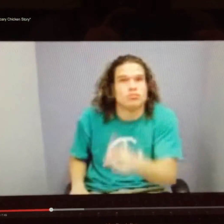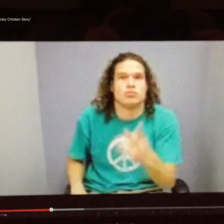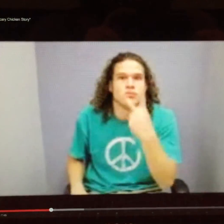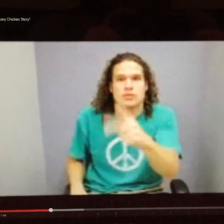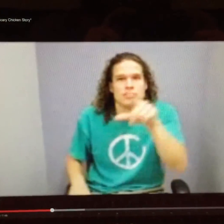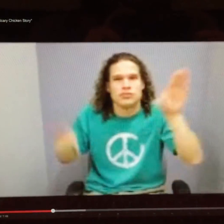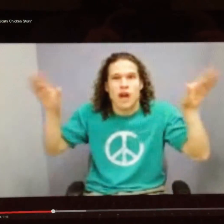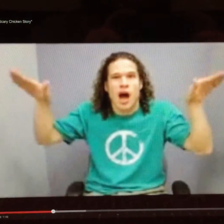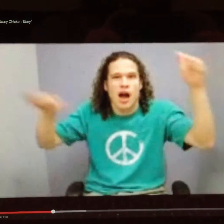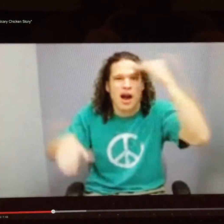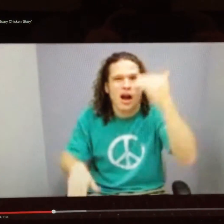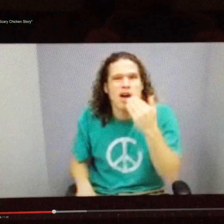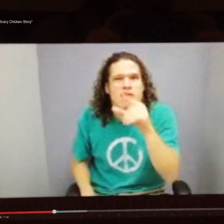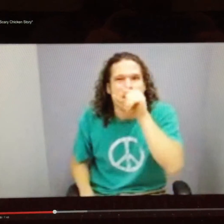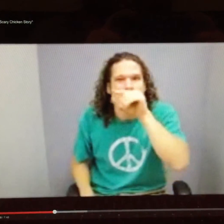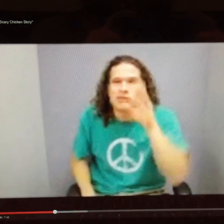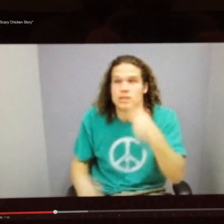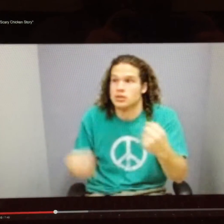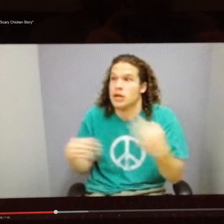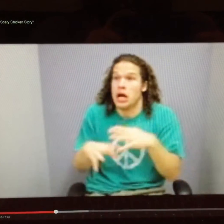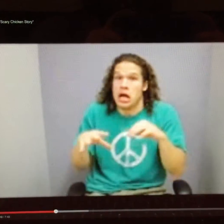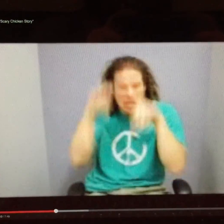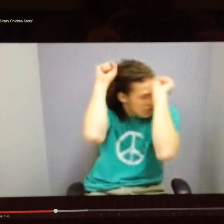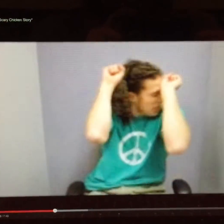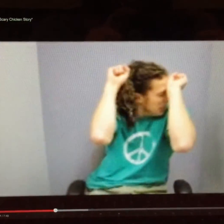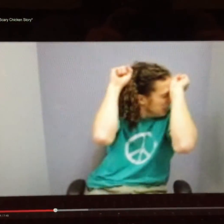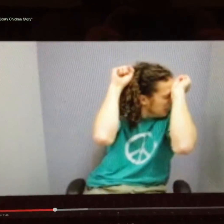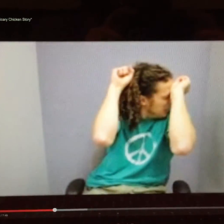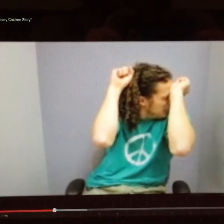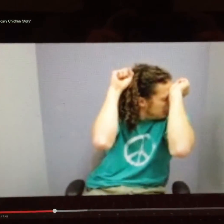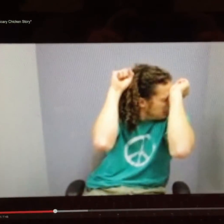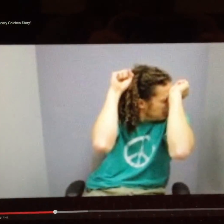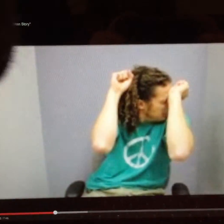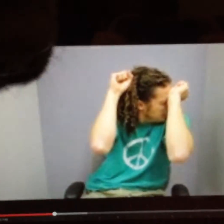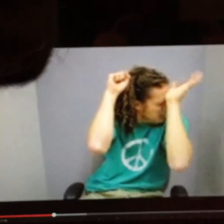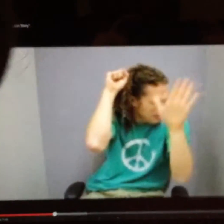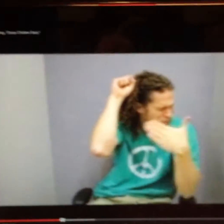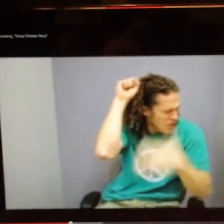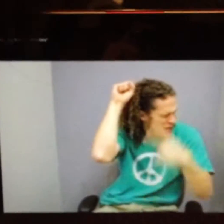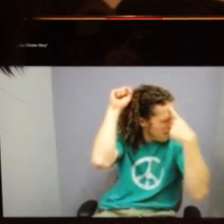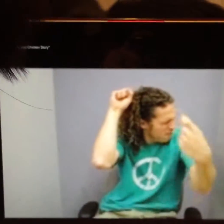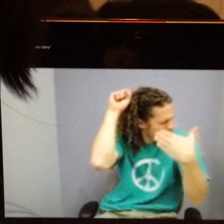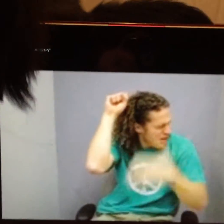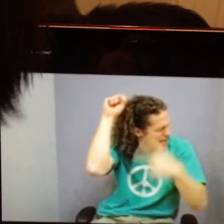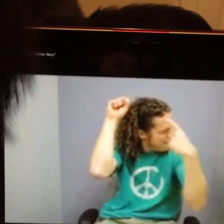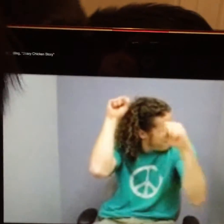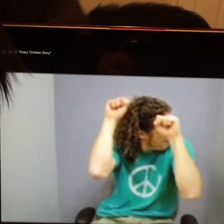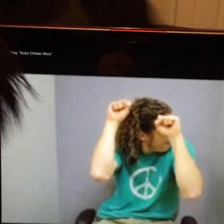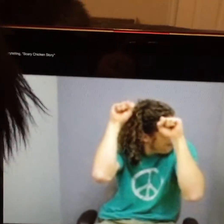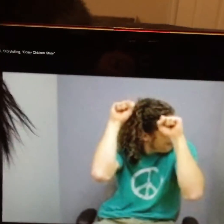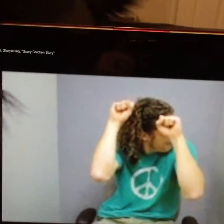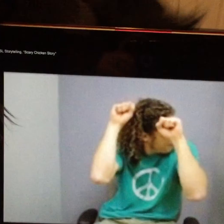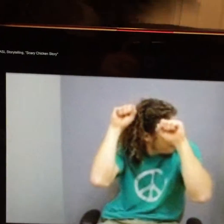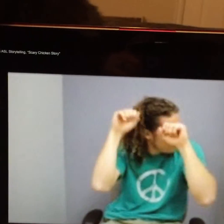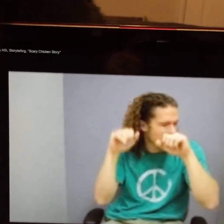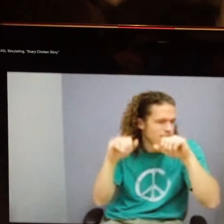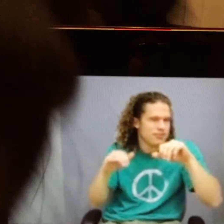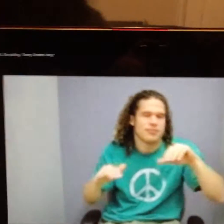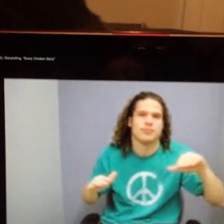so scared. She had never seen them like this. So she hid her head under her covers and said, "Don't get me, don't